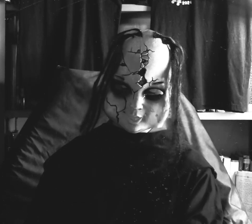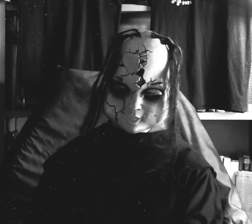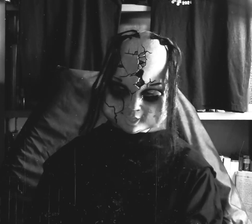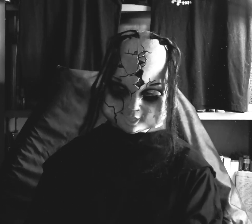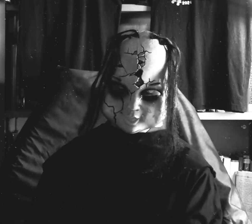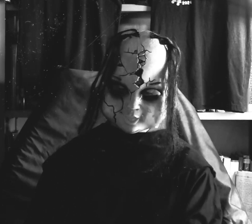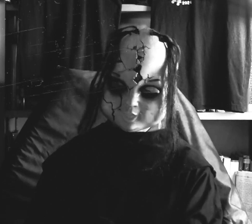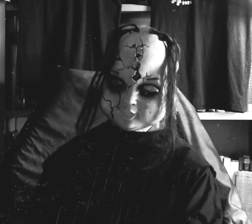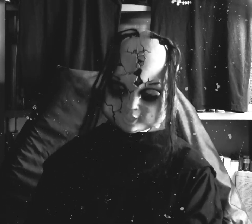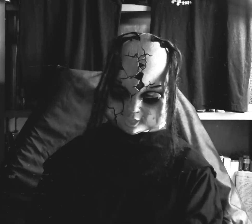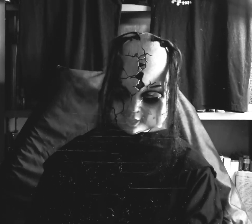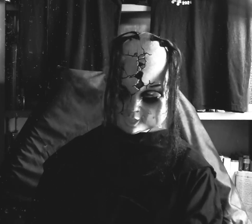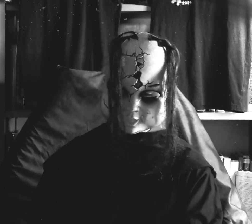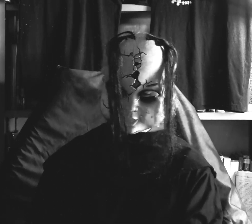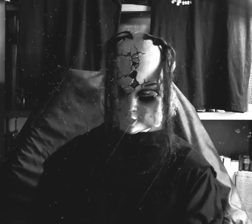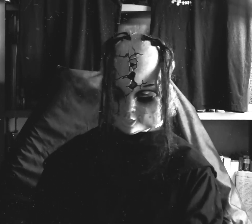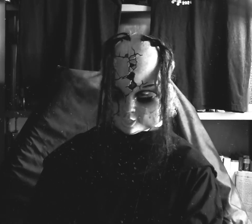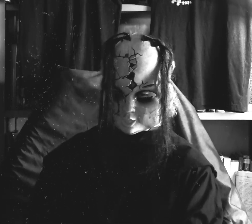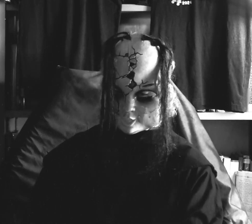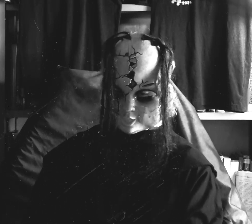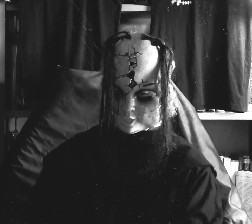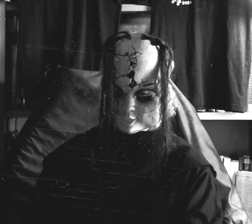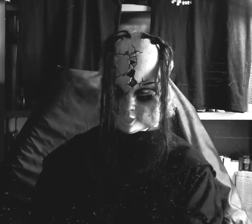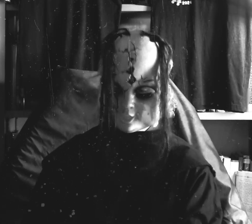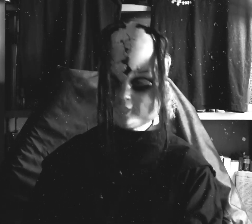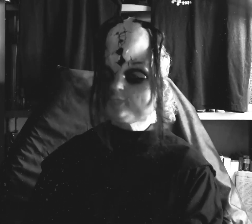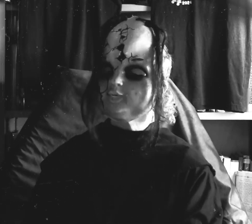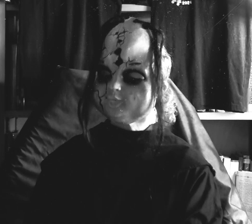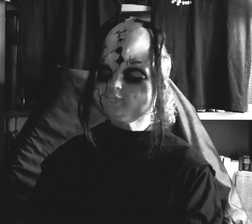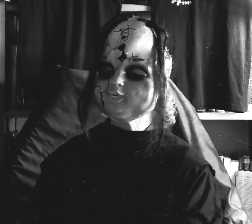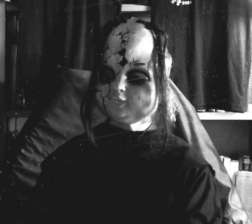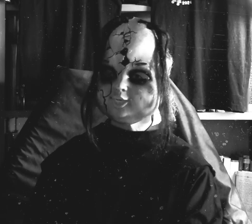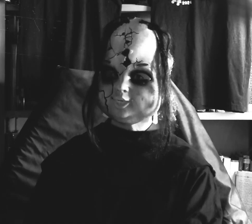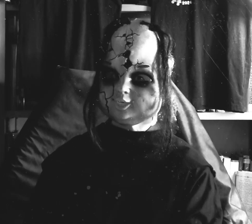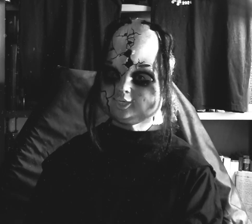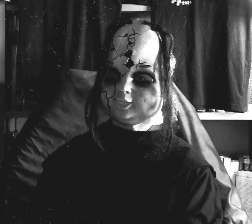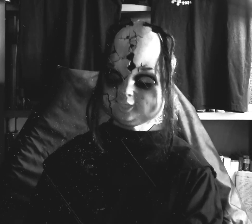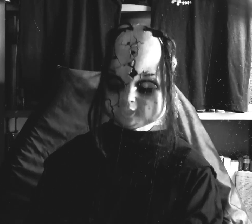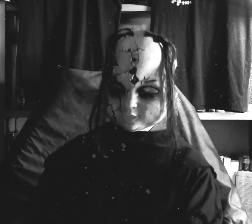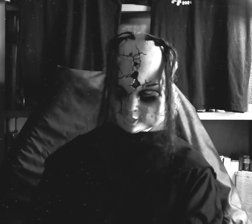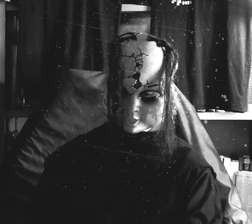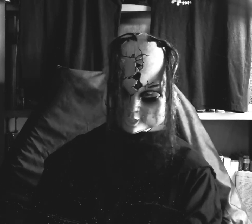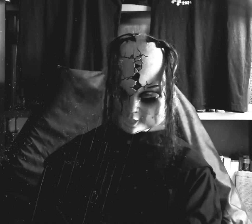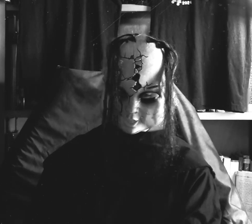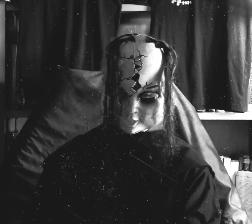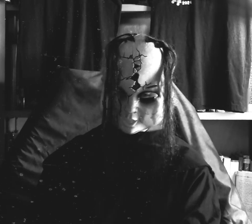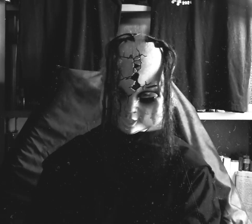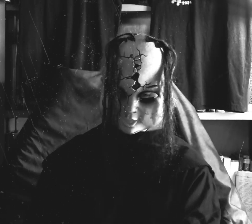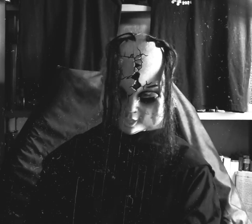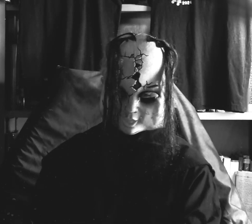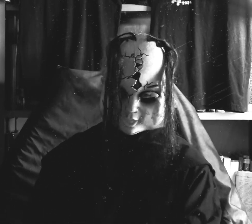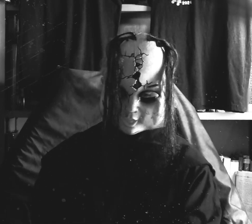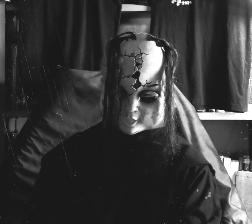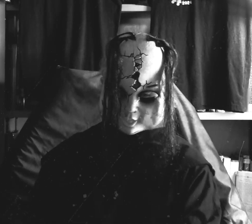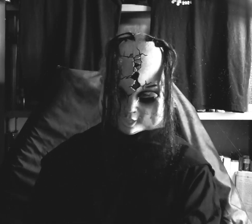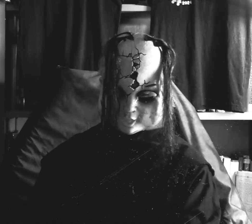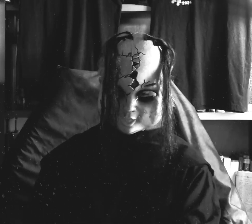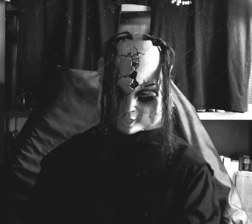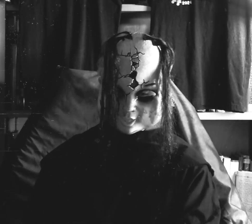was going to marry. She knew just the way to win his attention. If the